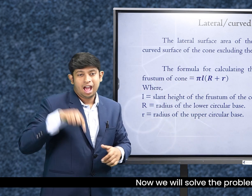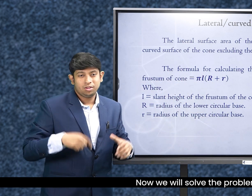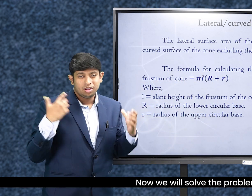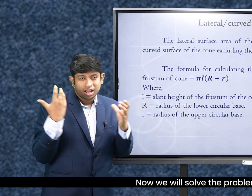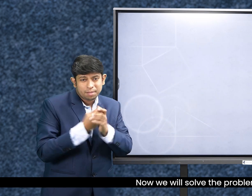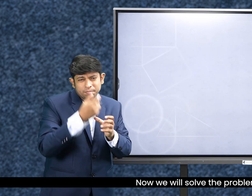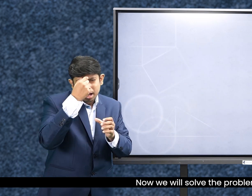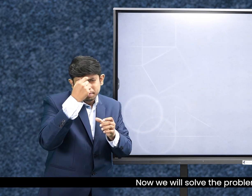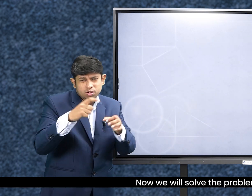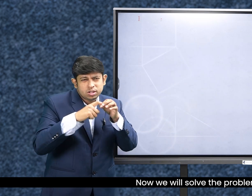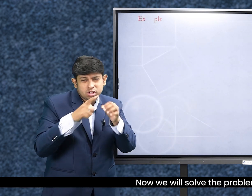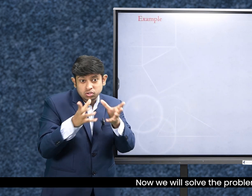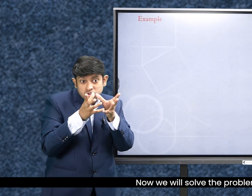Now we will solve a problem.